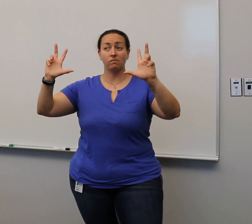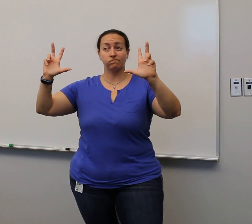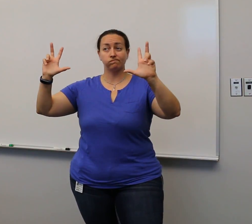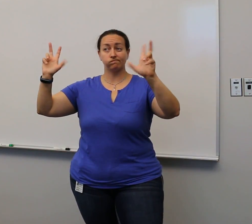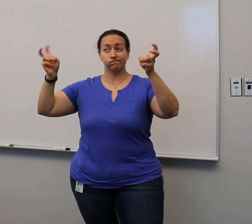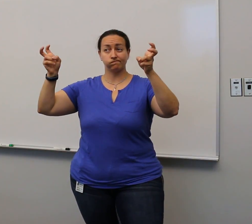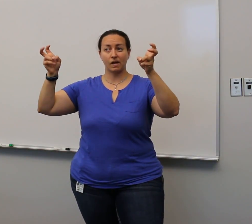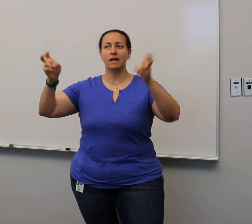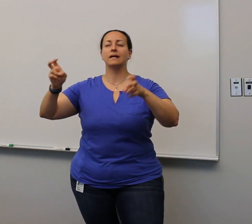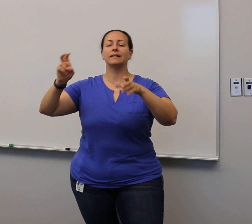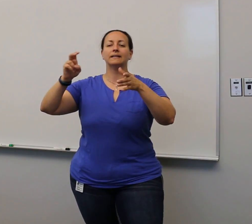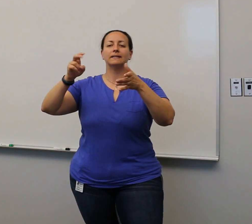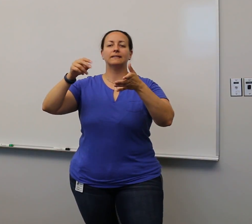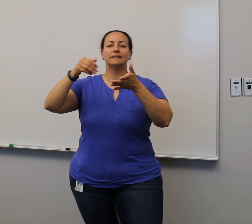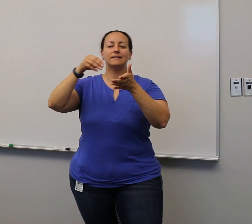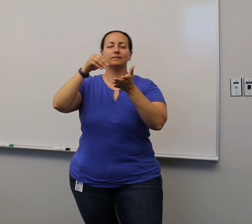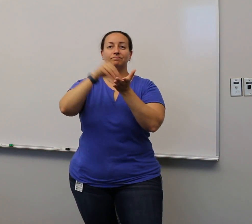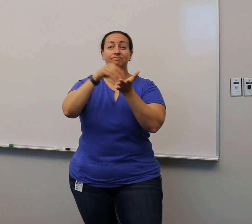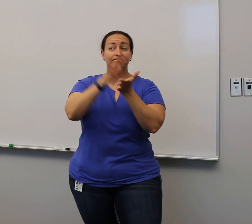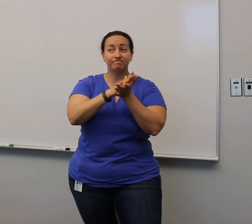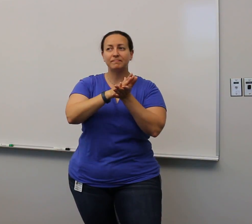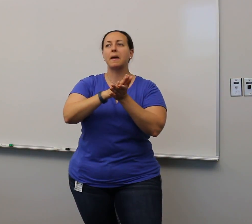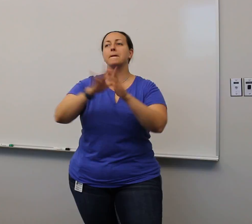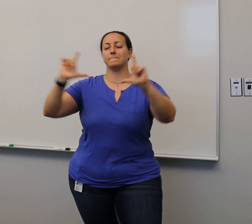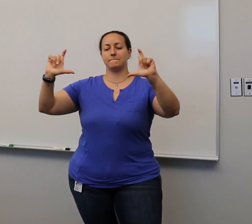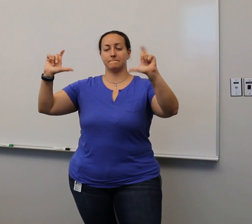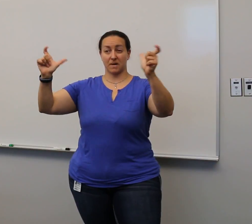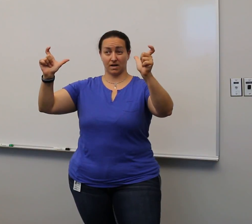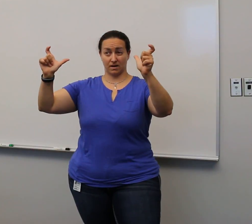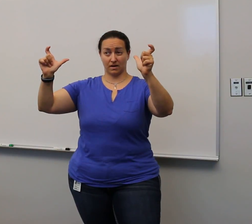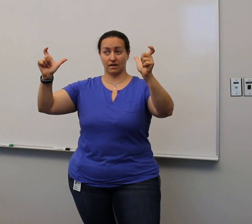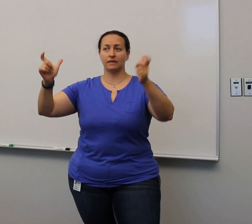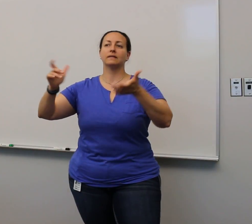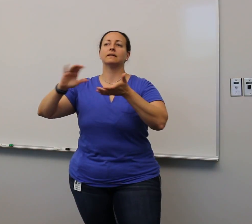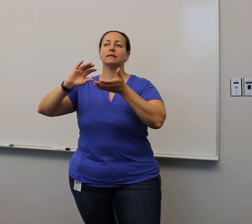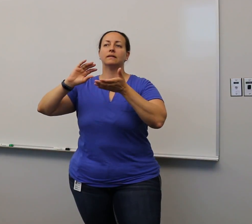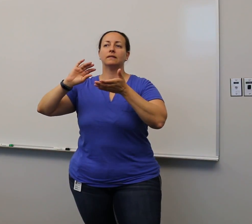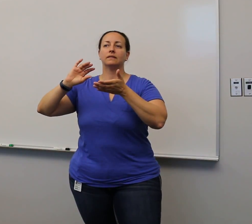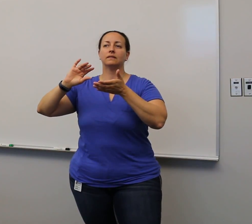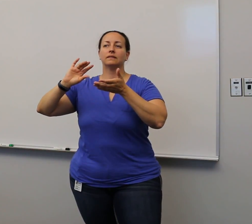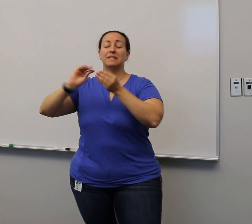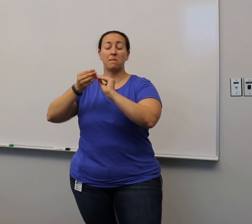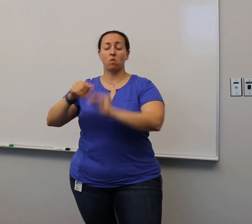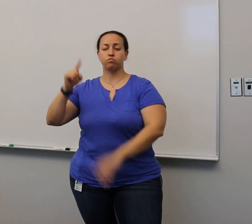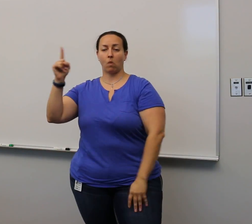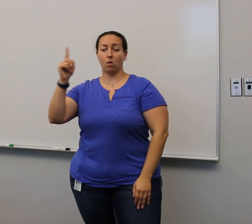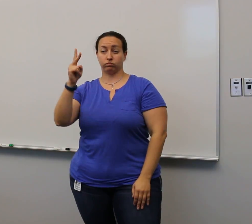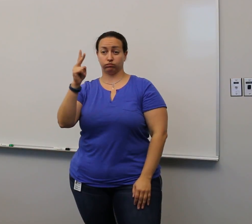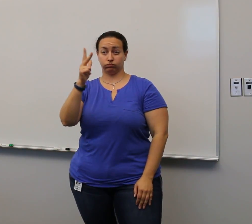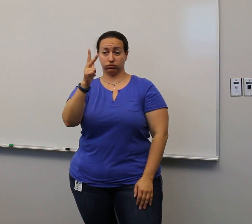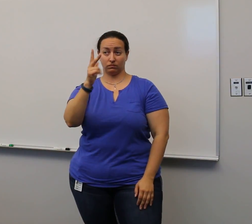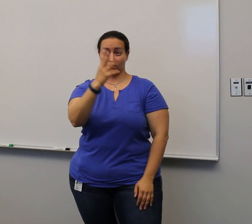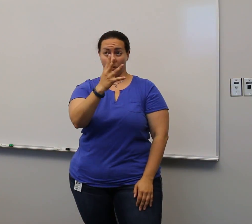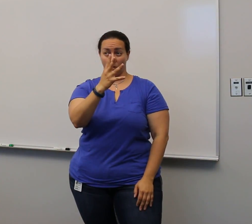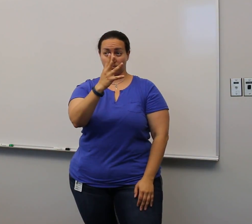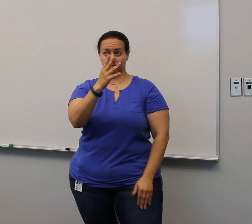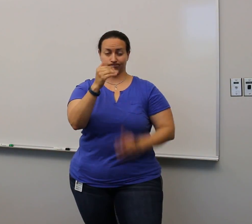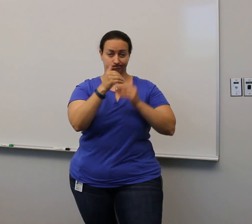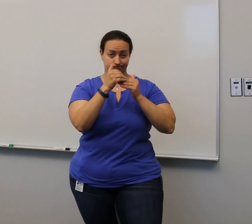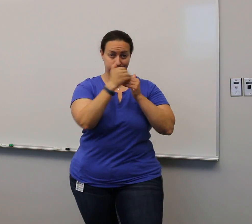So the natural numbers are the numbers 1, 2, 3, 4, and so on. They have a special symbol, and that symbol